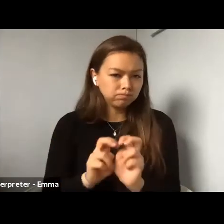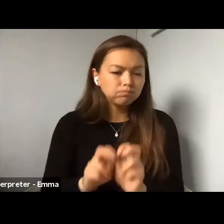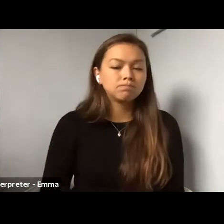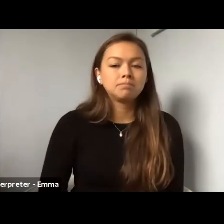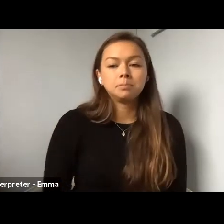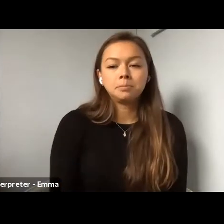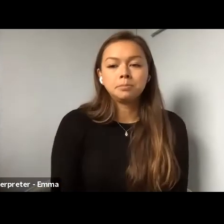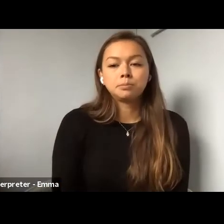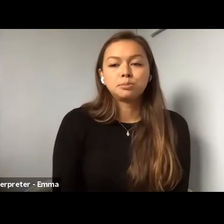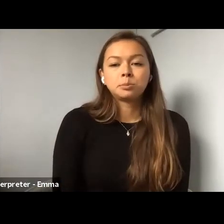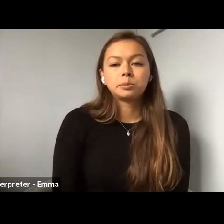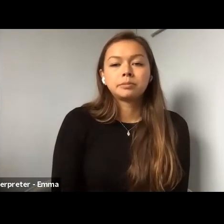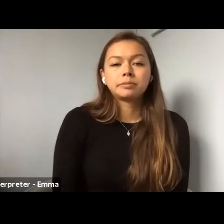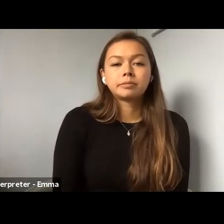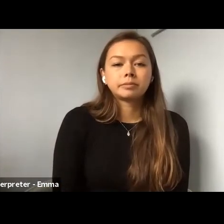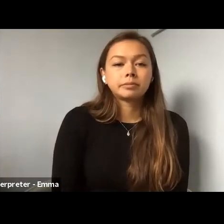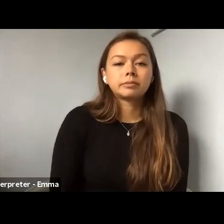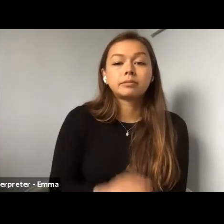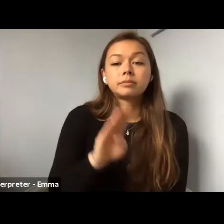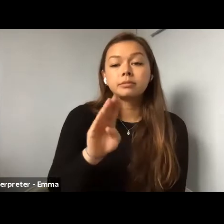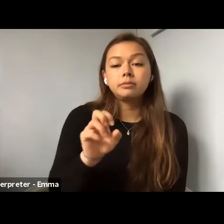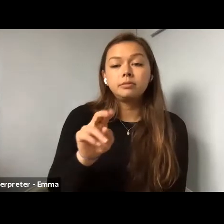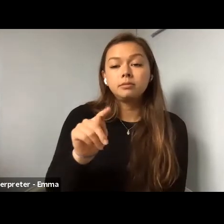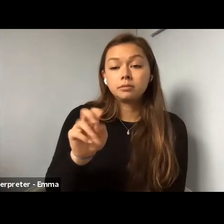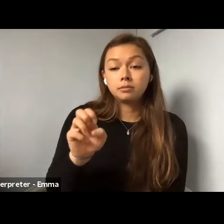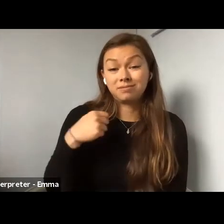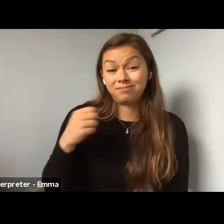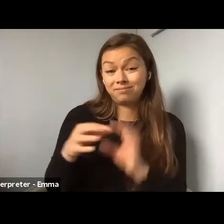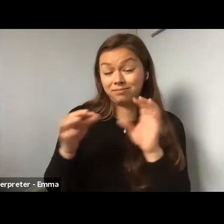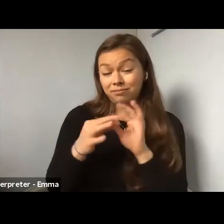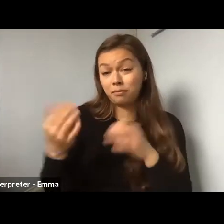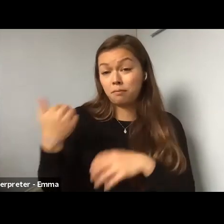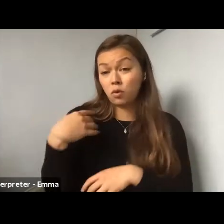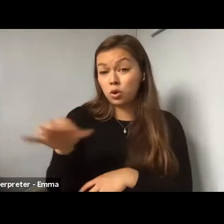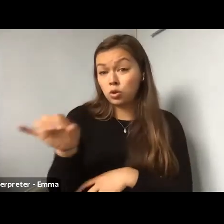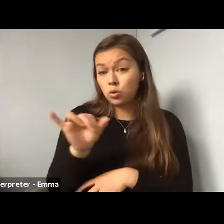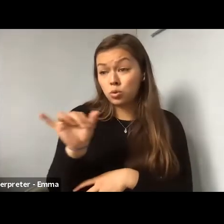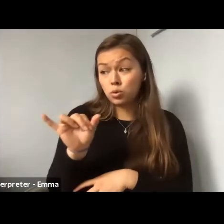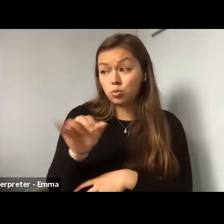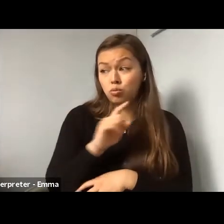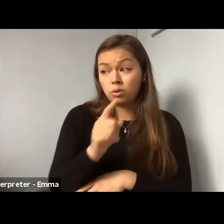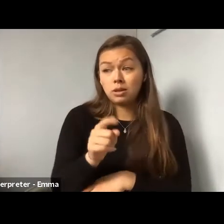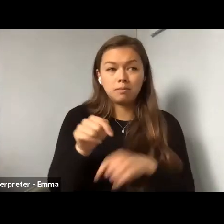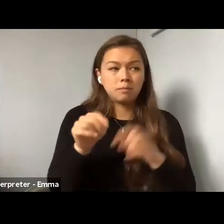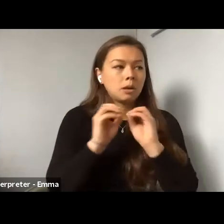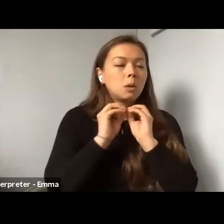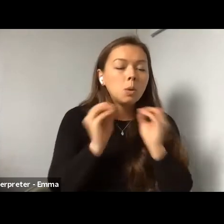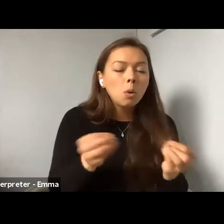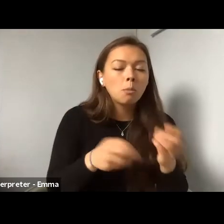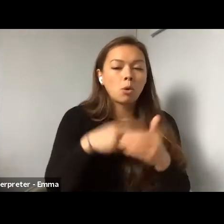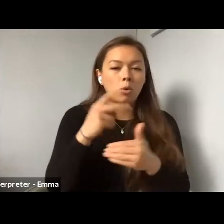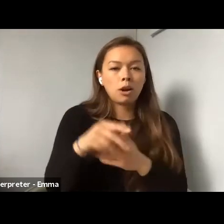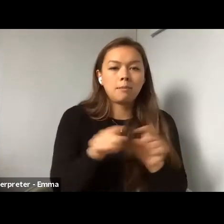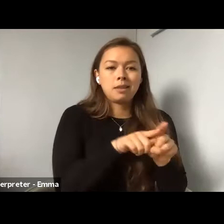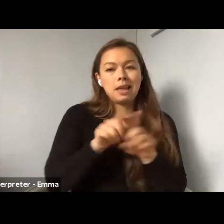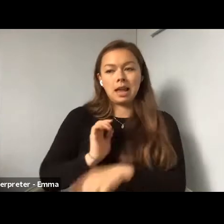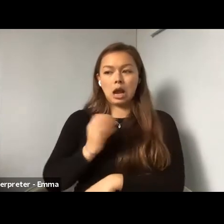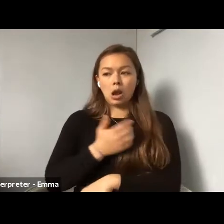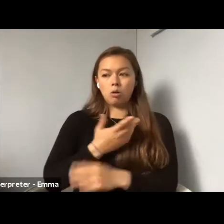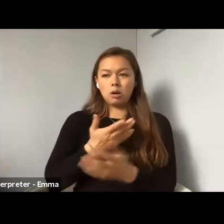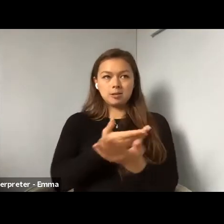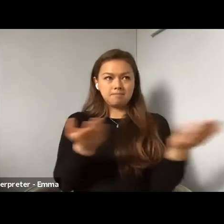As Benta mentioned, no program like this exists. So research is a big part of what we're trying to do so that we